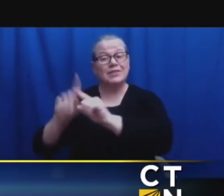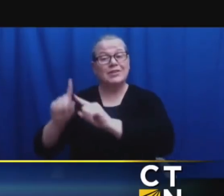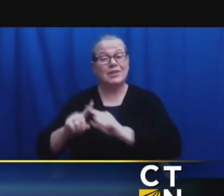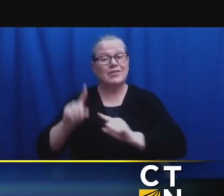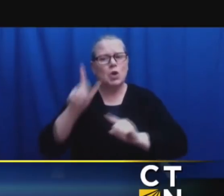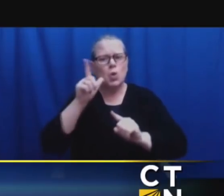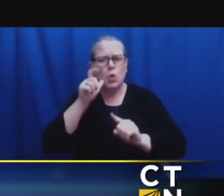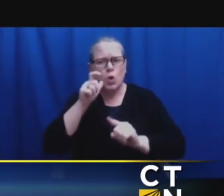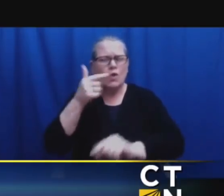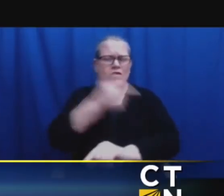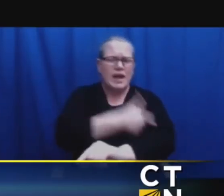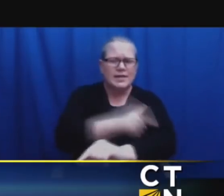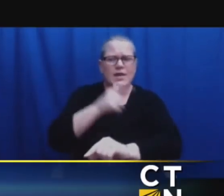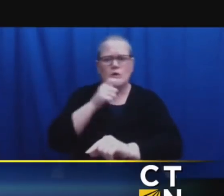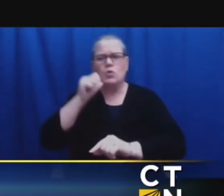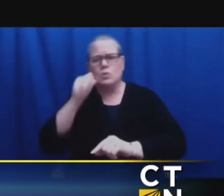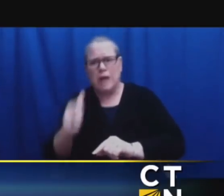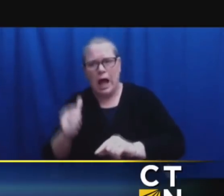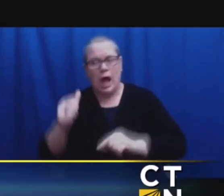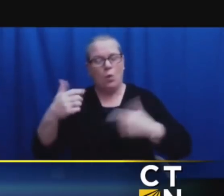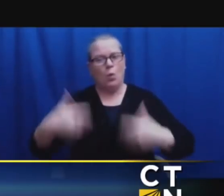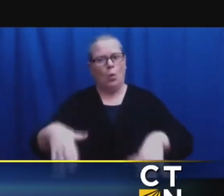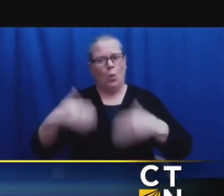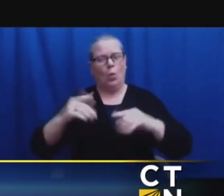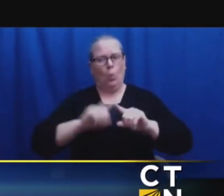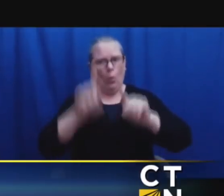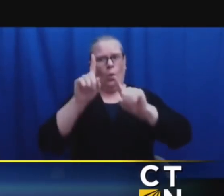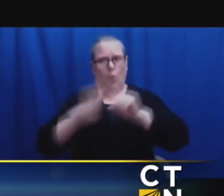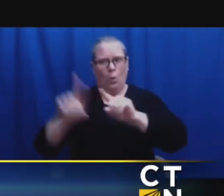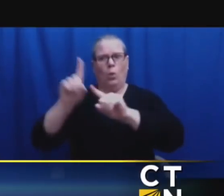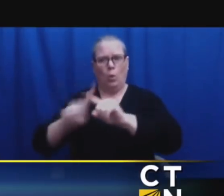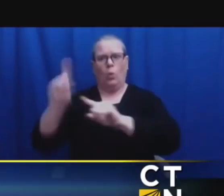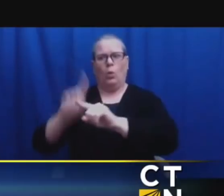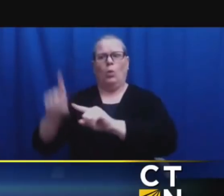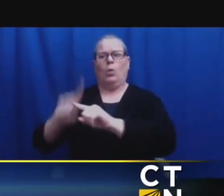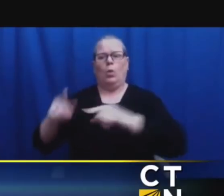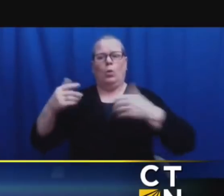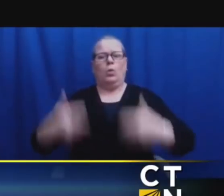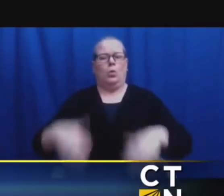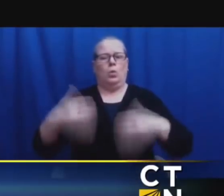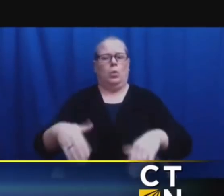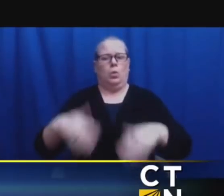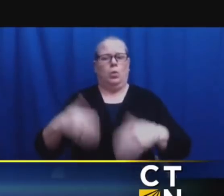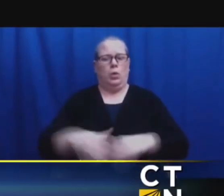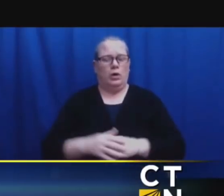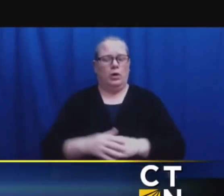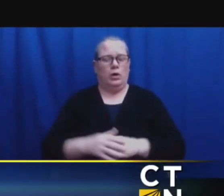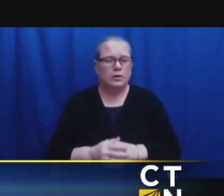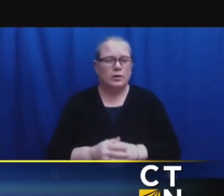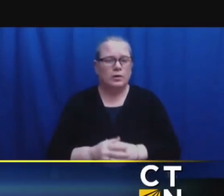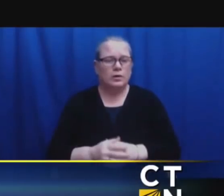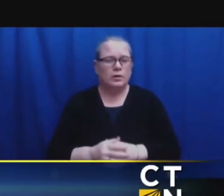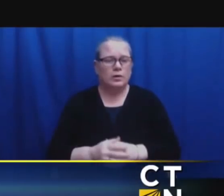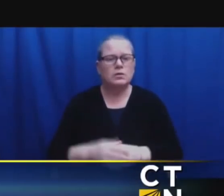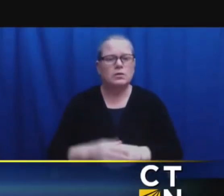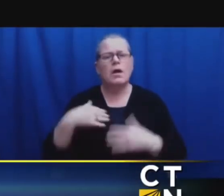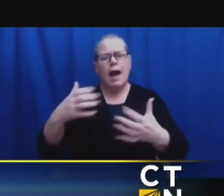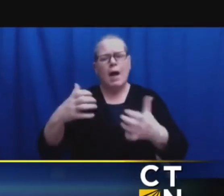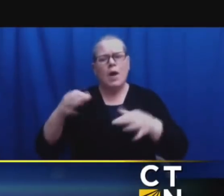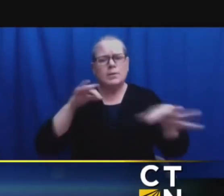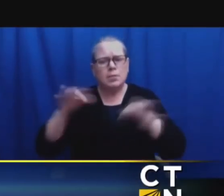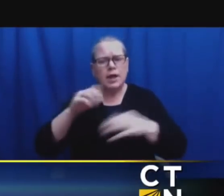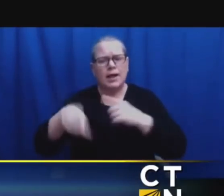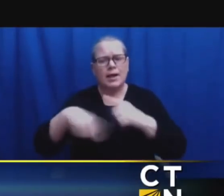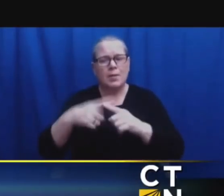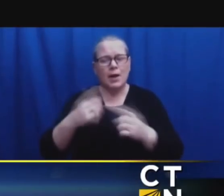just give you a pause on J&J and the additional supply coming out, because there's been a